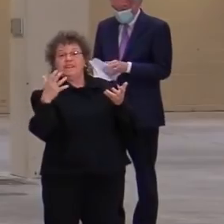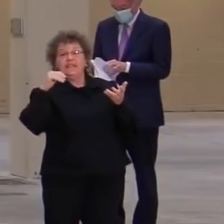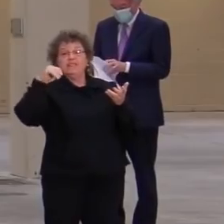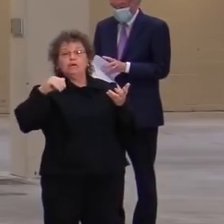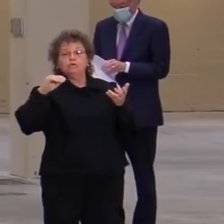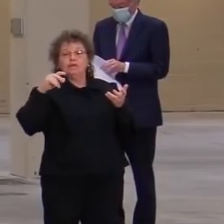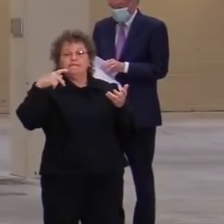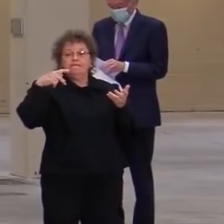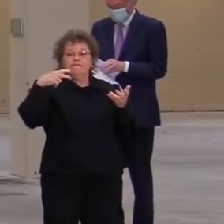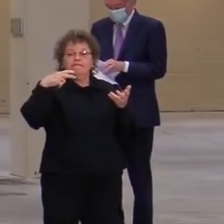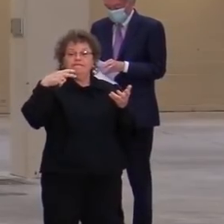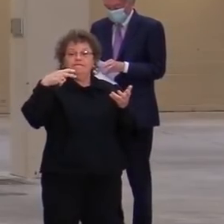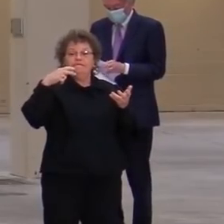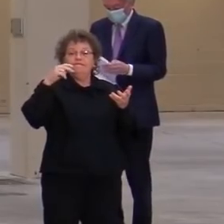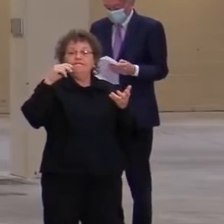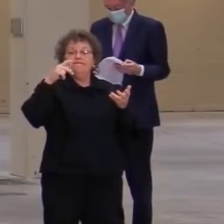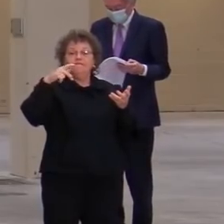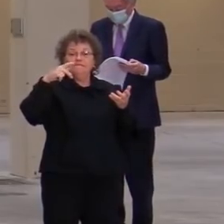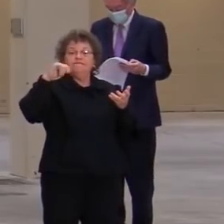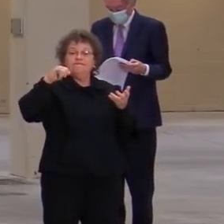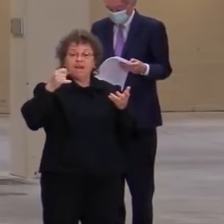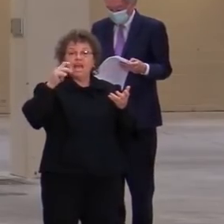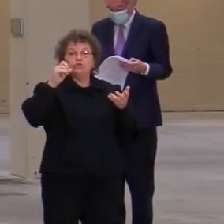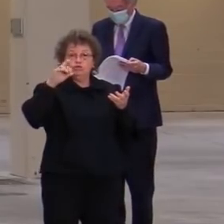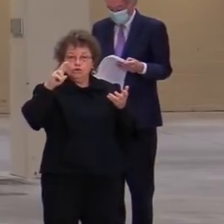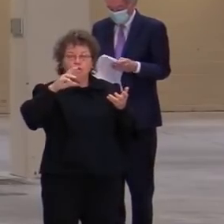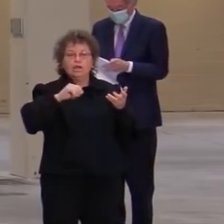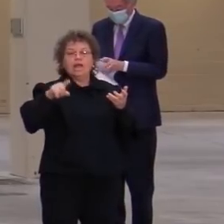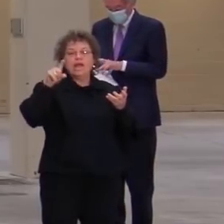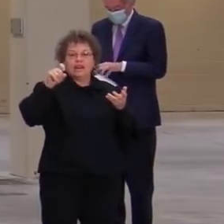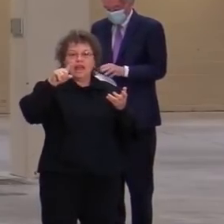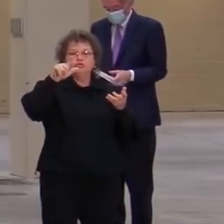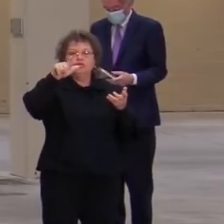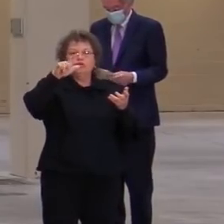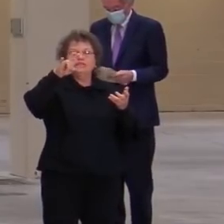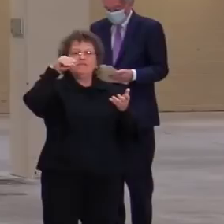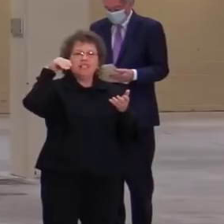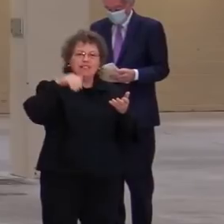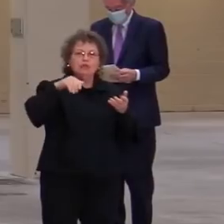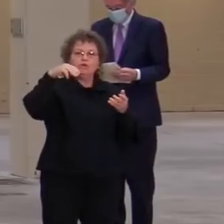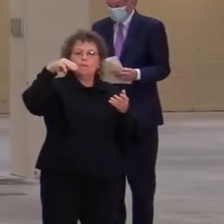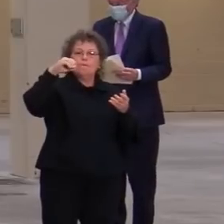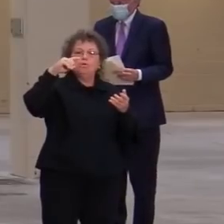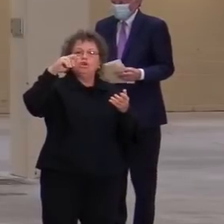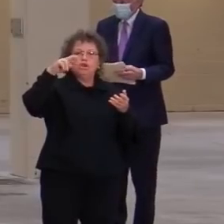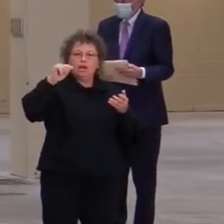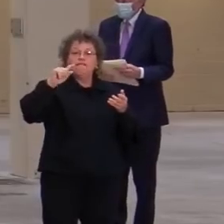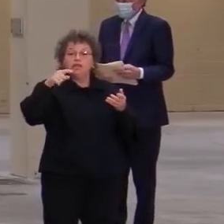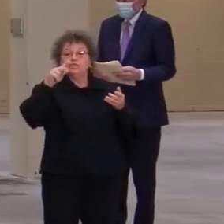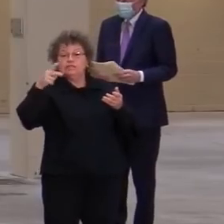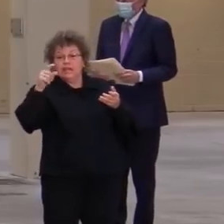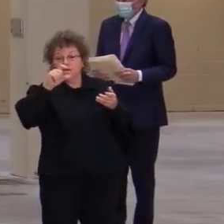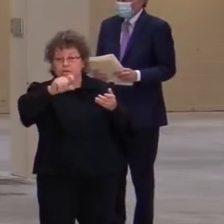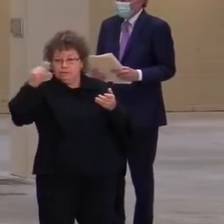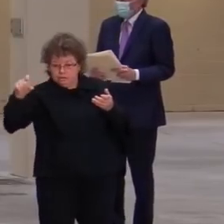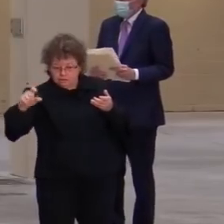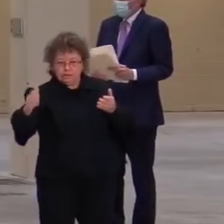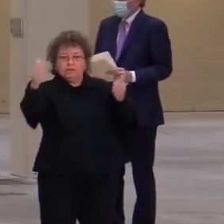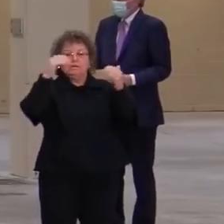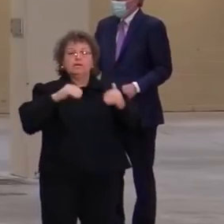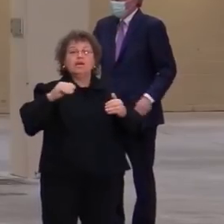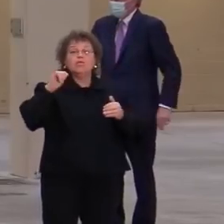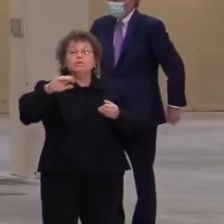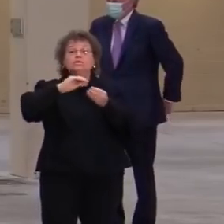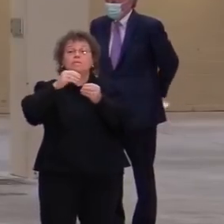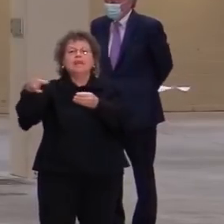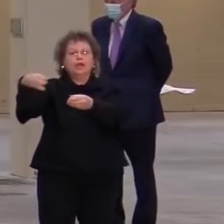of Pfizer, first and second doses, and 137,000 doses of Moderna, first and second doses. Those